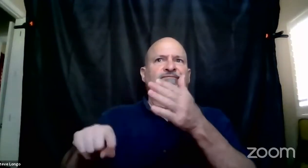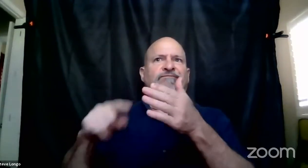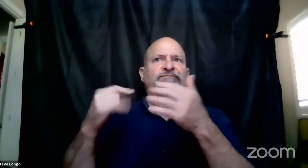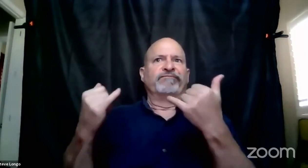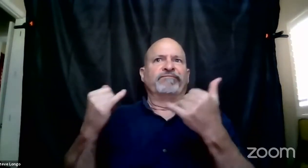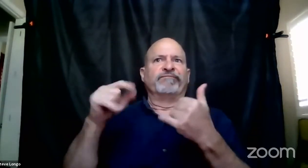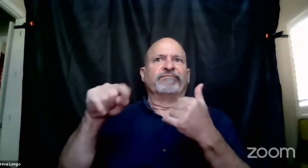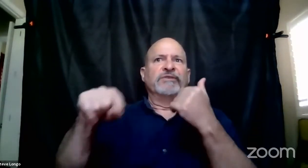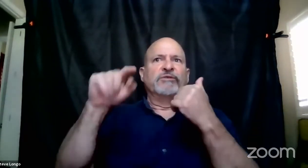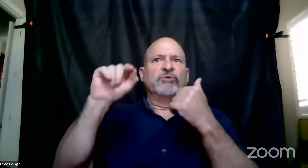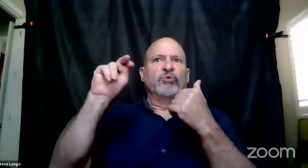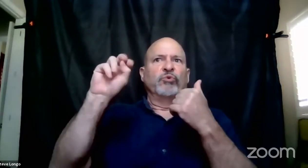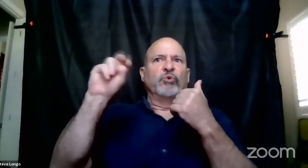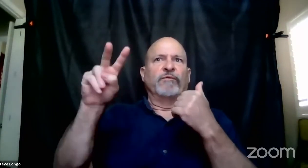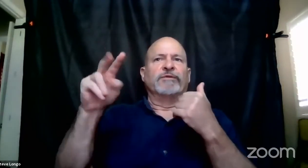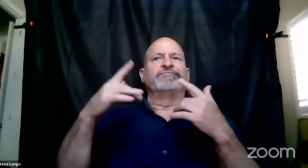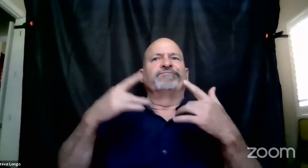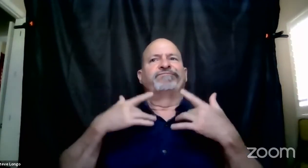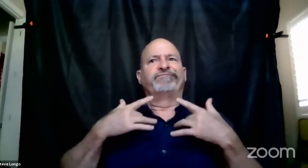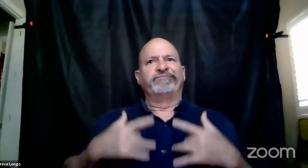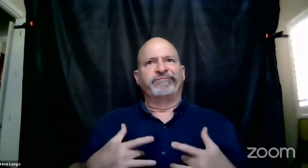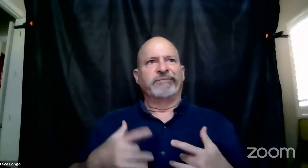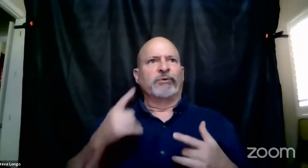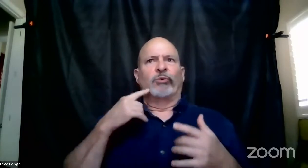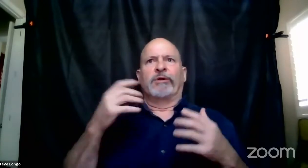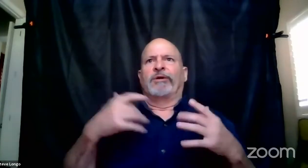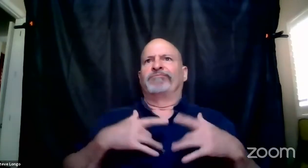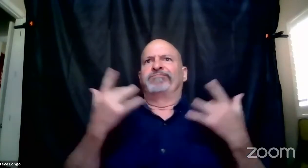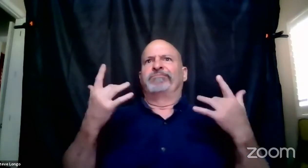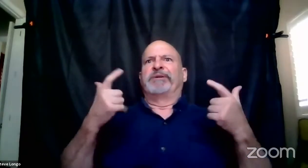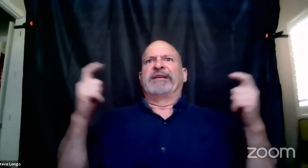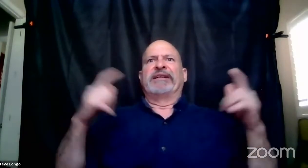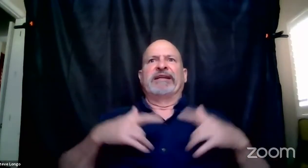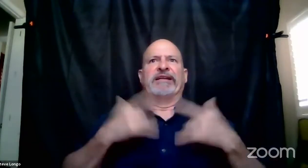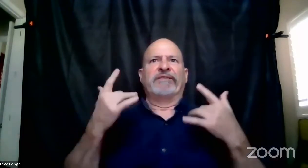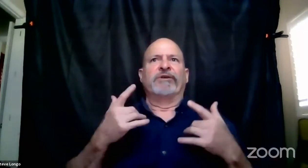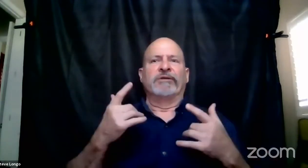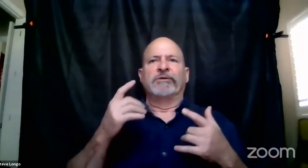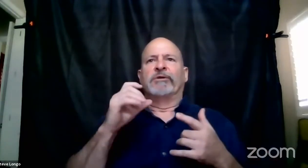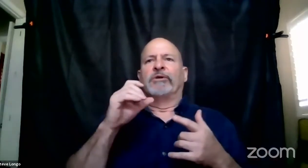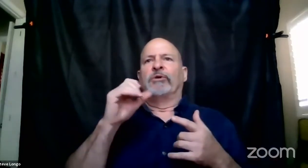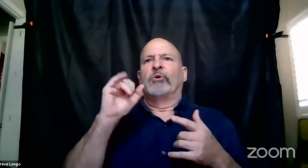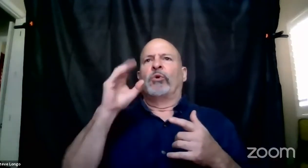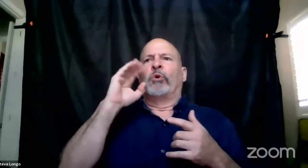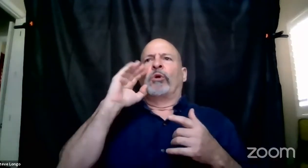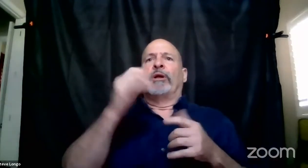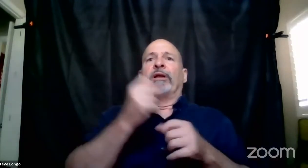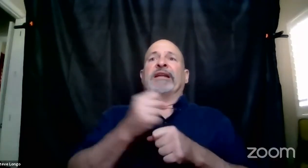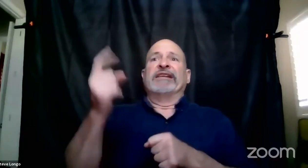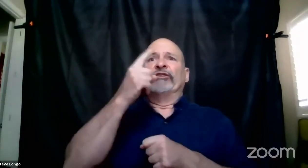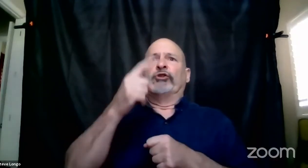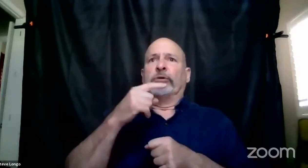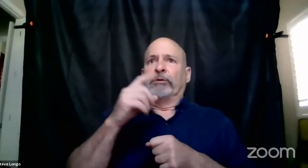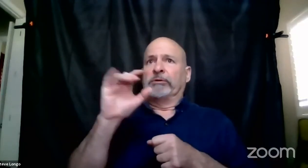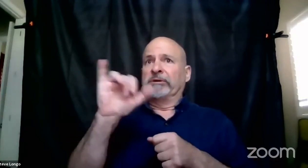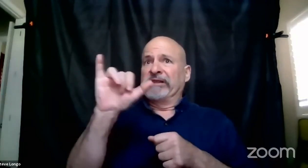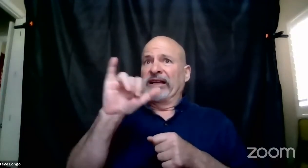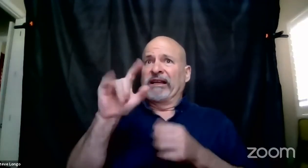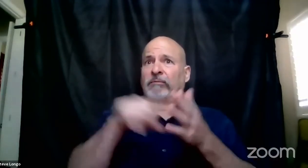first time VDF, Valley Deaf Festival, will not happen in November, which is very sad, being that it's a large event for the